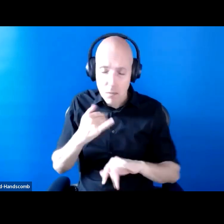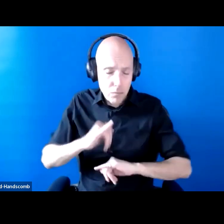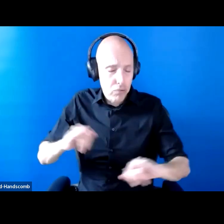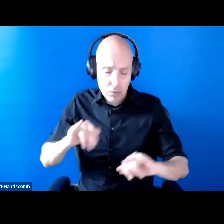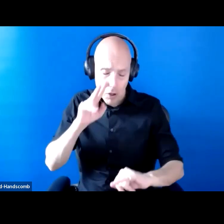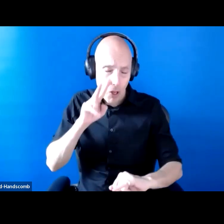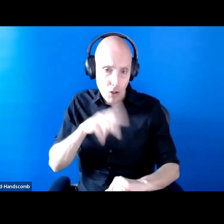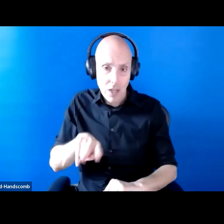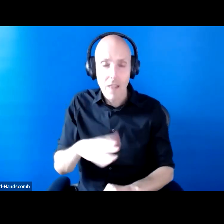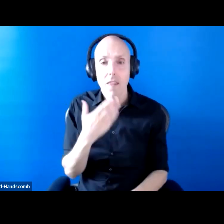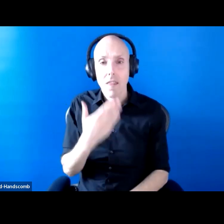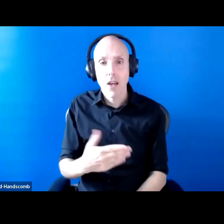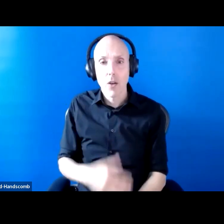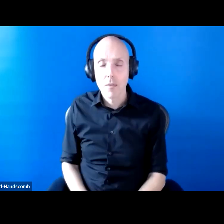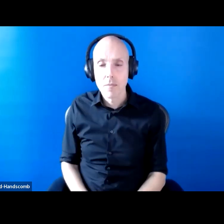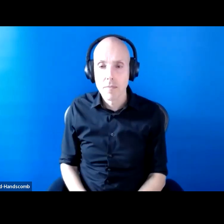Thank you.